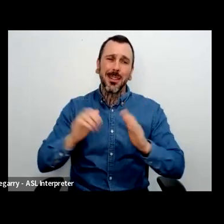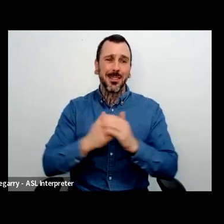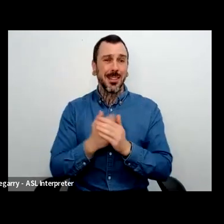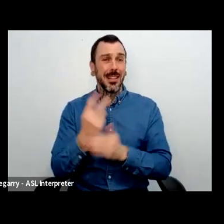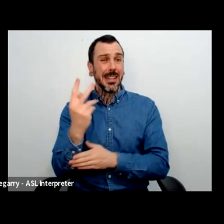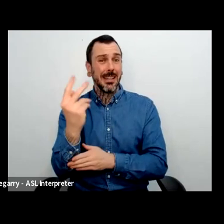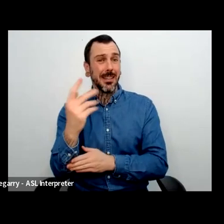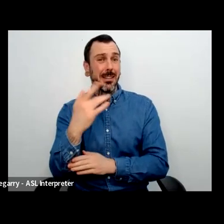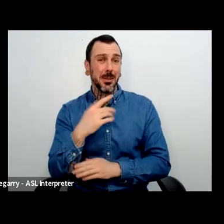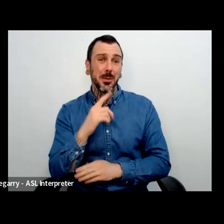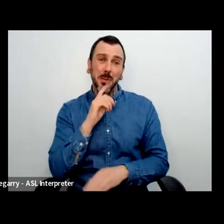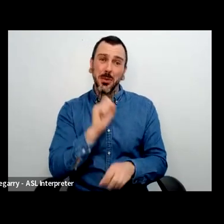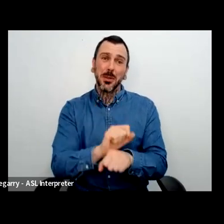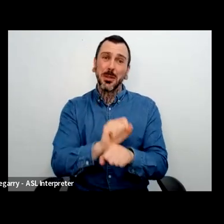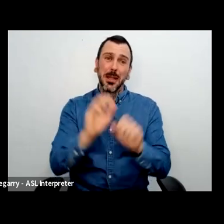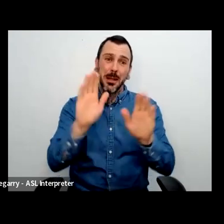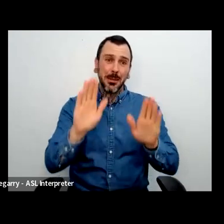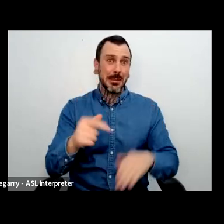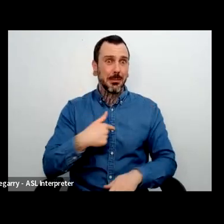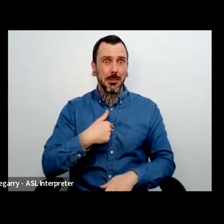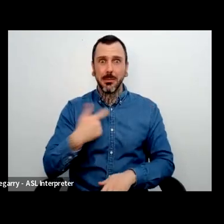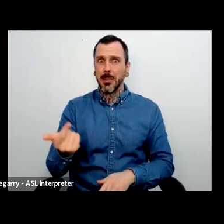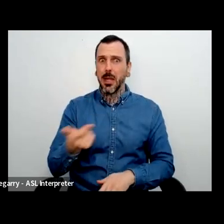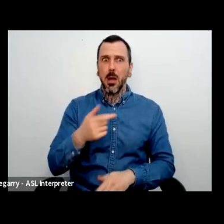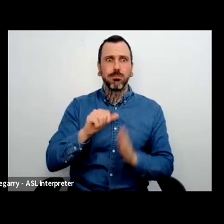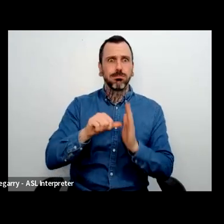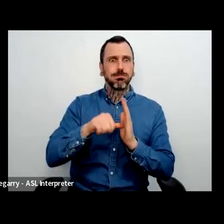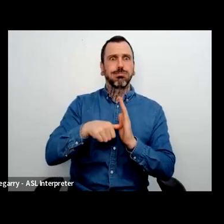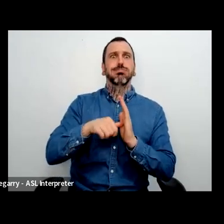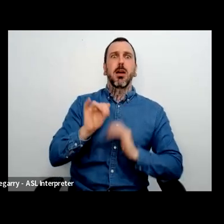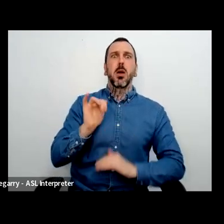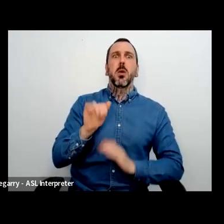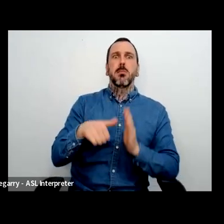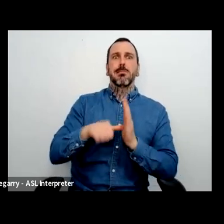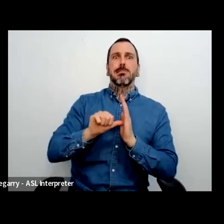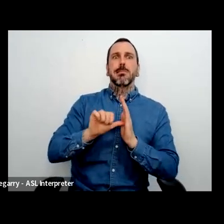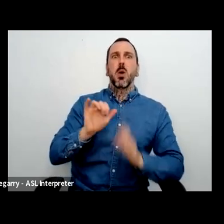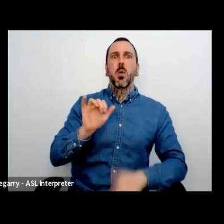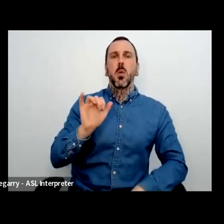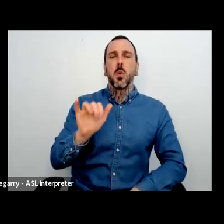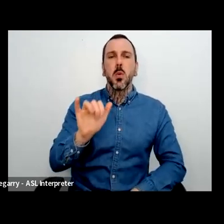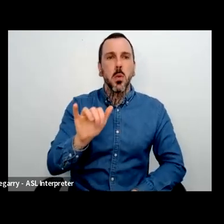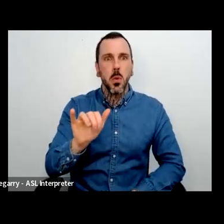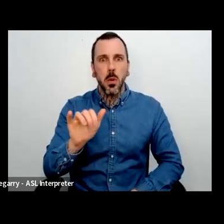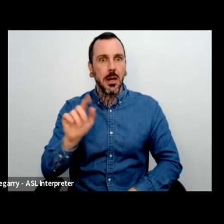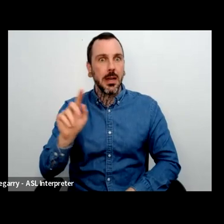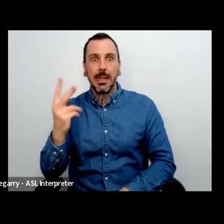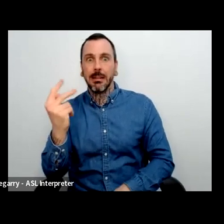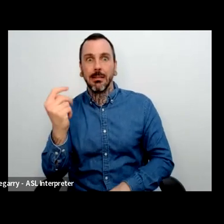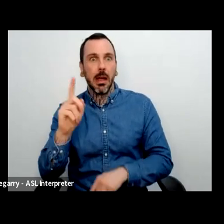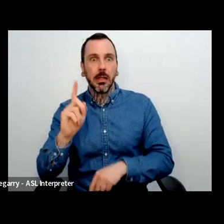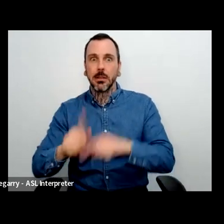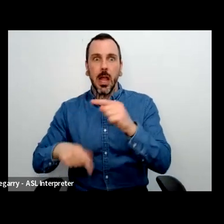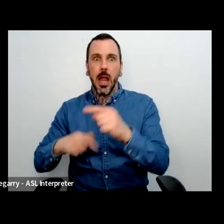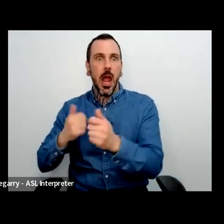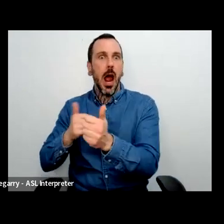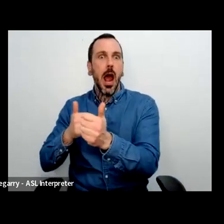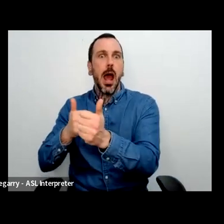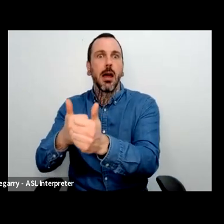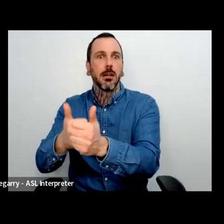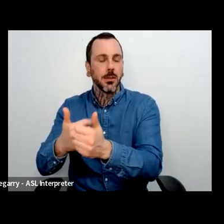actually quite blown away, and I can't keep up with it. As people are saying in the industry, there's now too much television. And